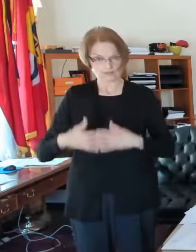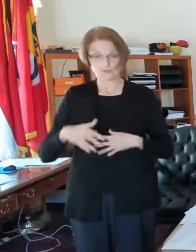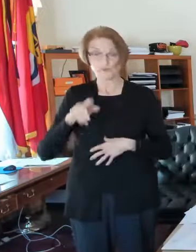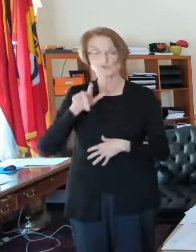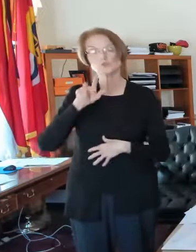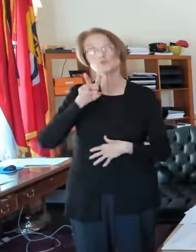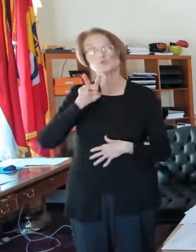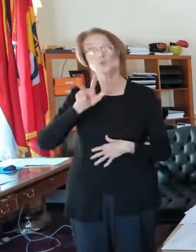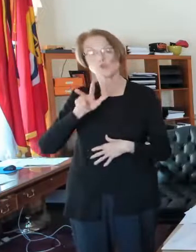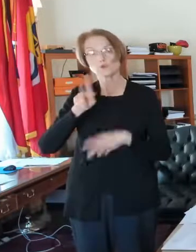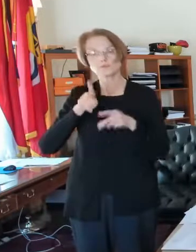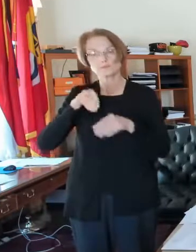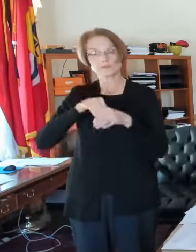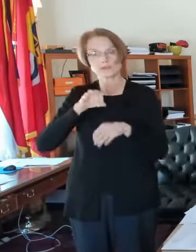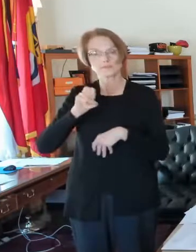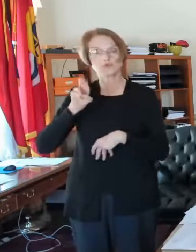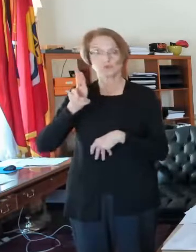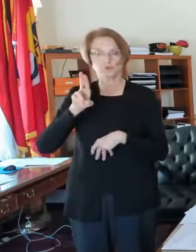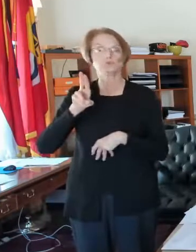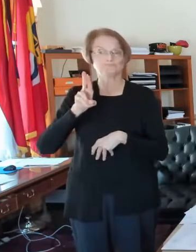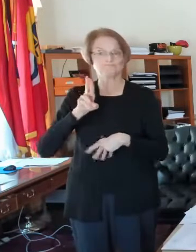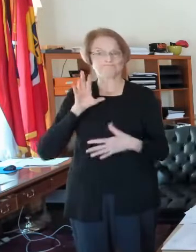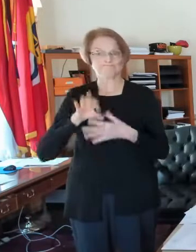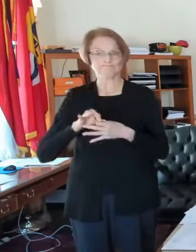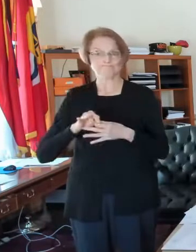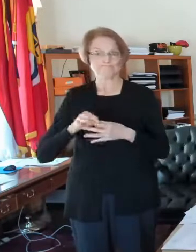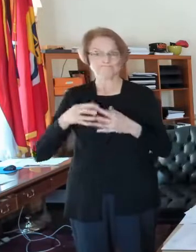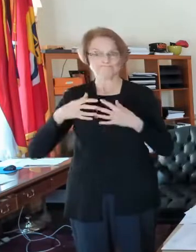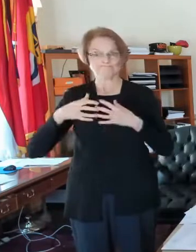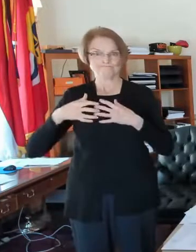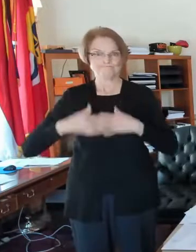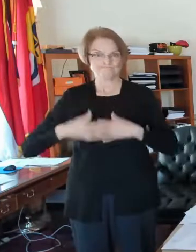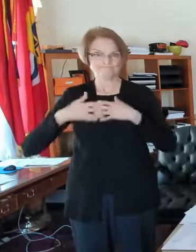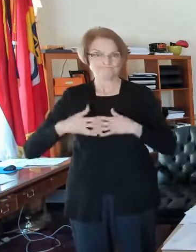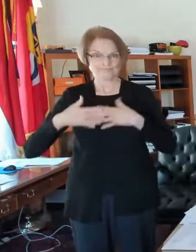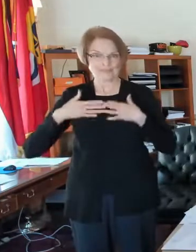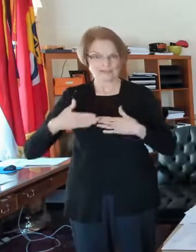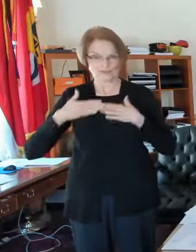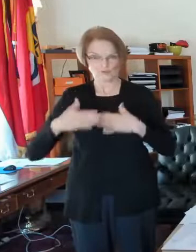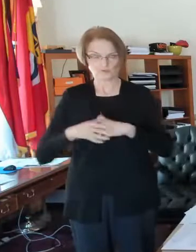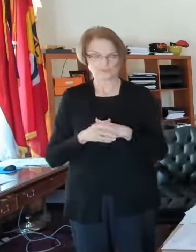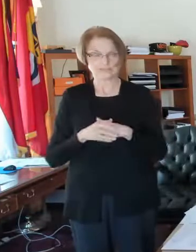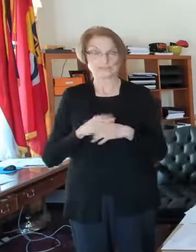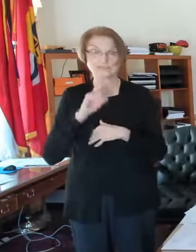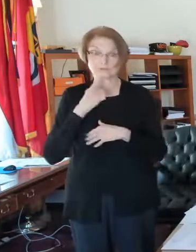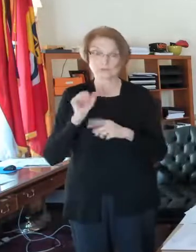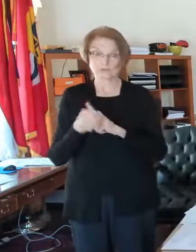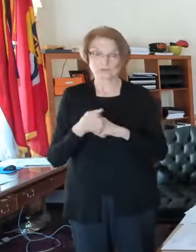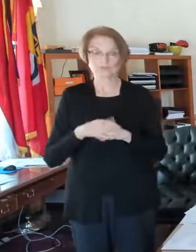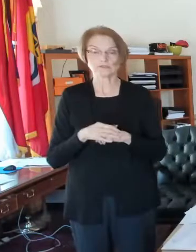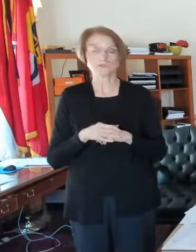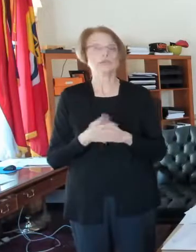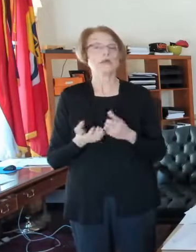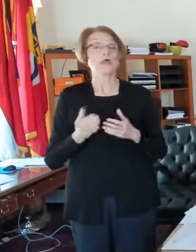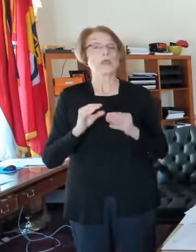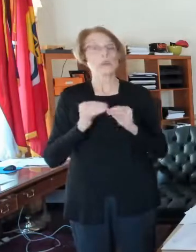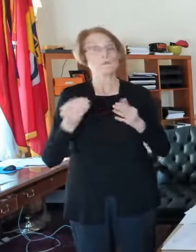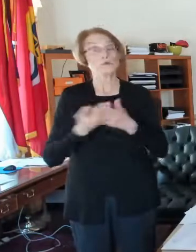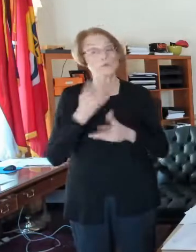ventilators. Again, that's a very serious situation. Patients admitted to the